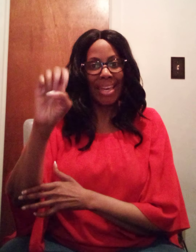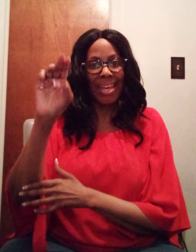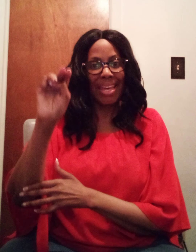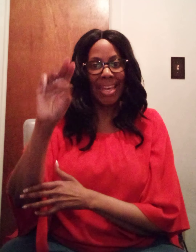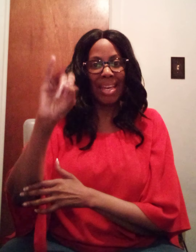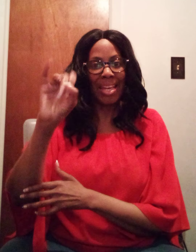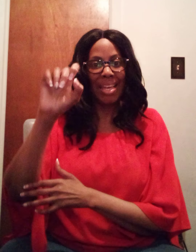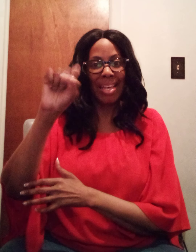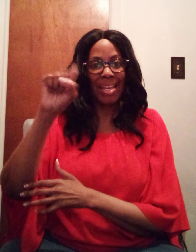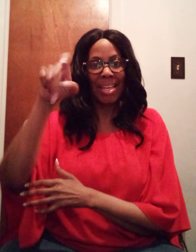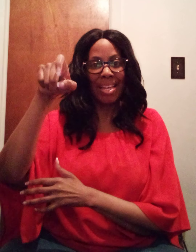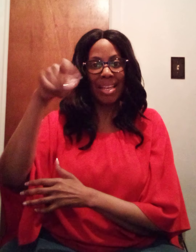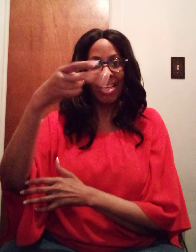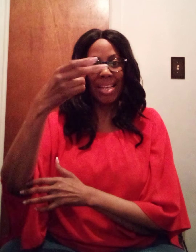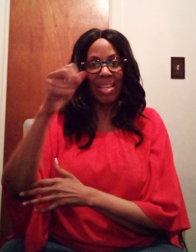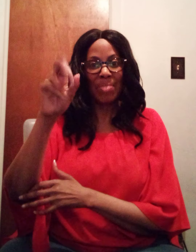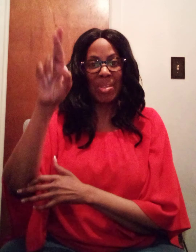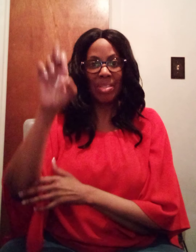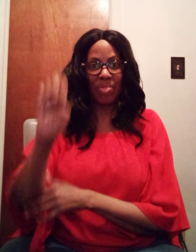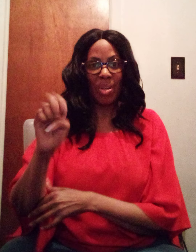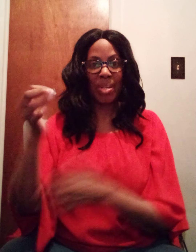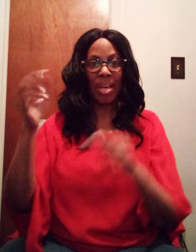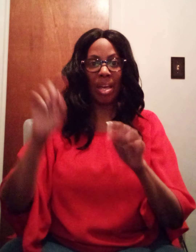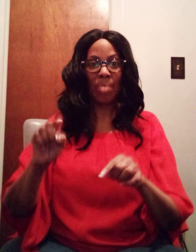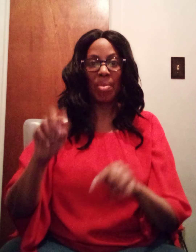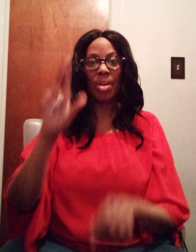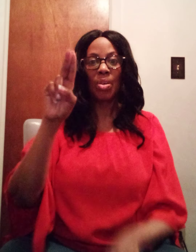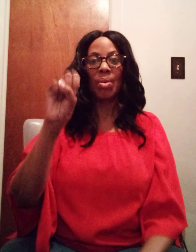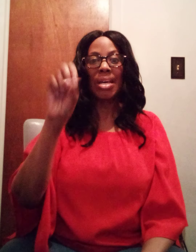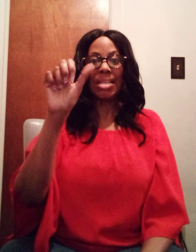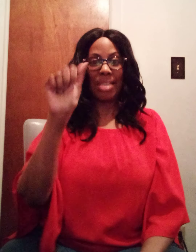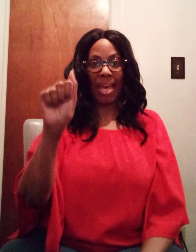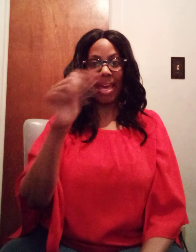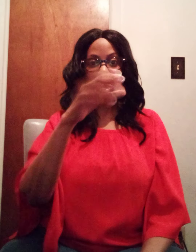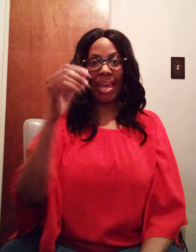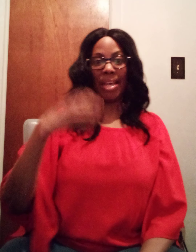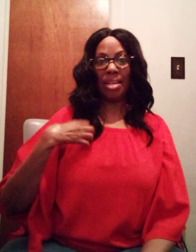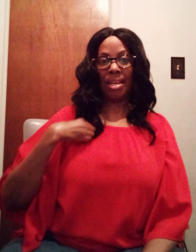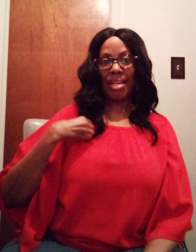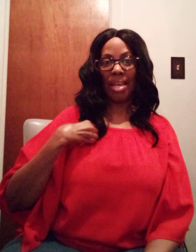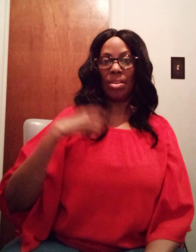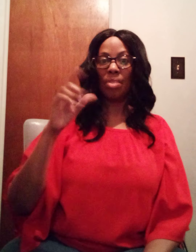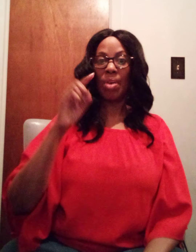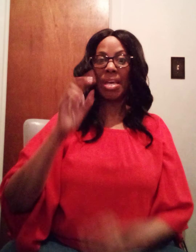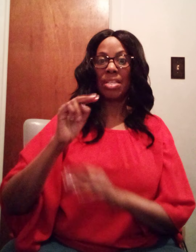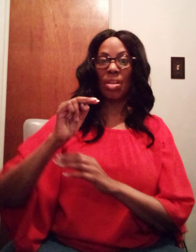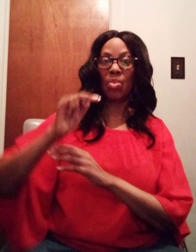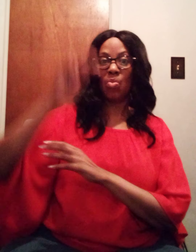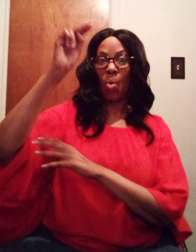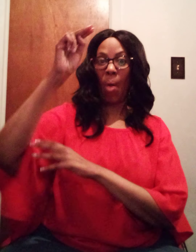the western hemisphere. Actually, we say they're in the northwest hemisphere because they're in both hemispheres. Cool, huh?